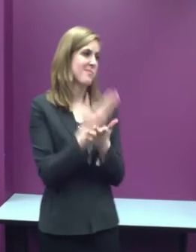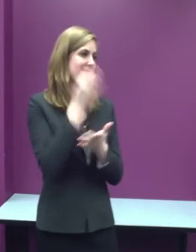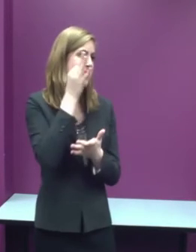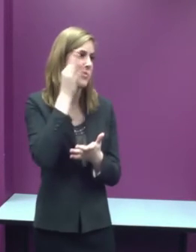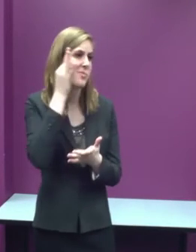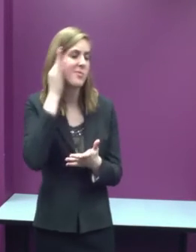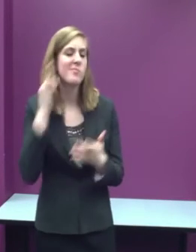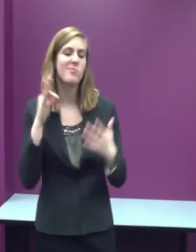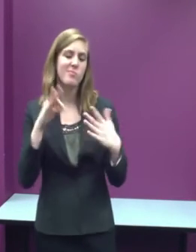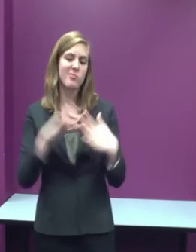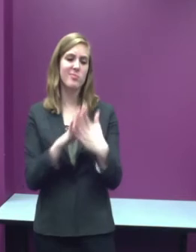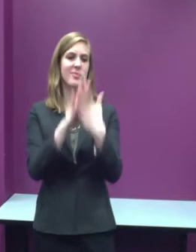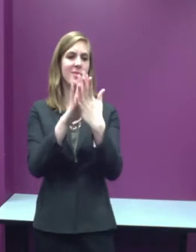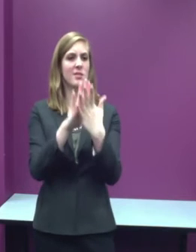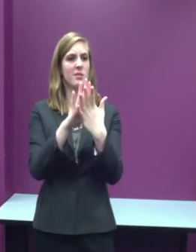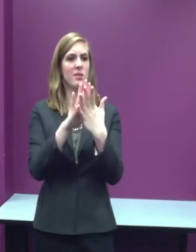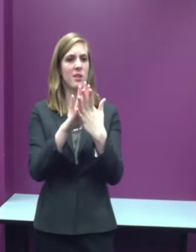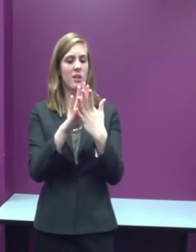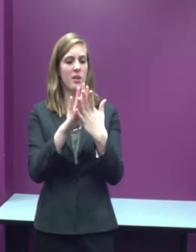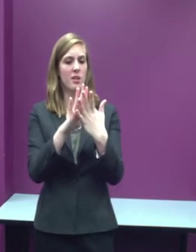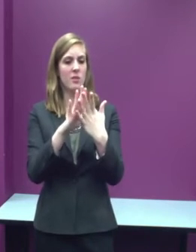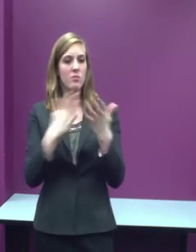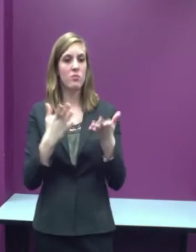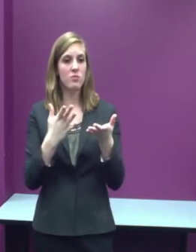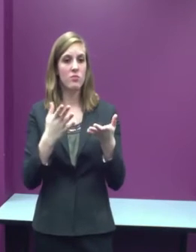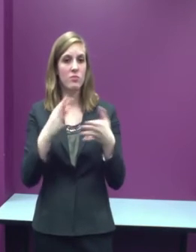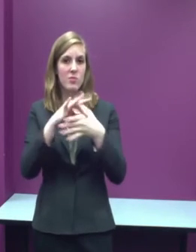return, they sent us watermelons.